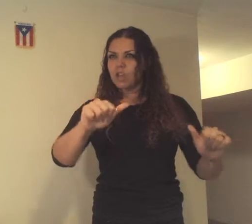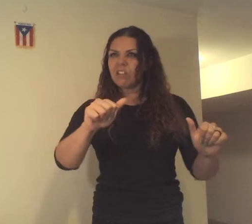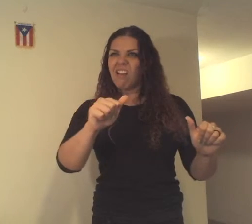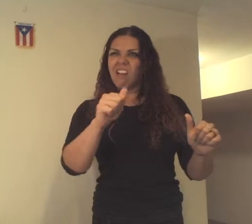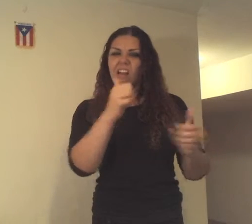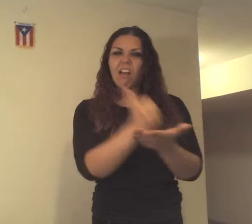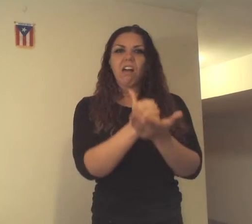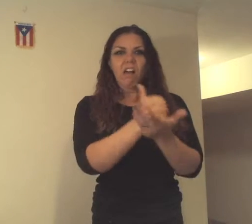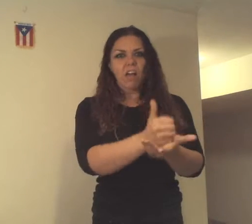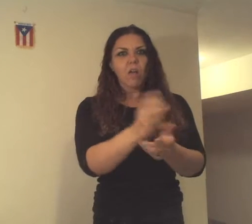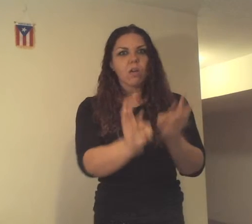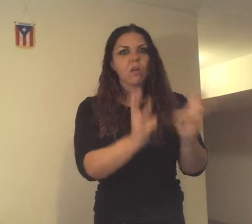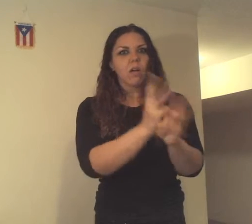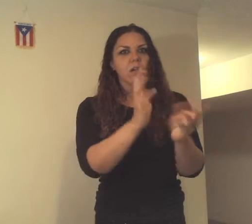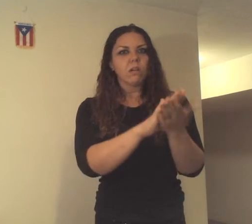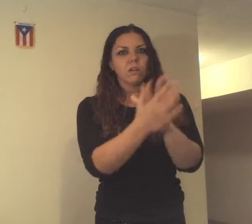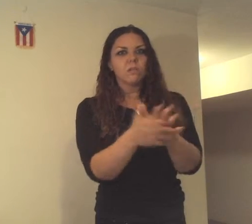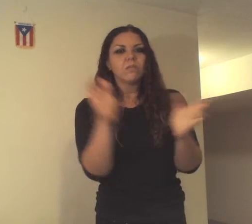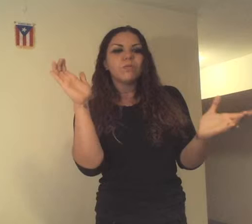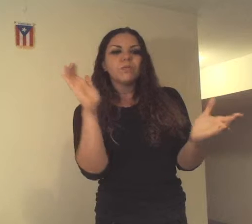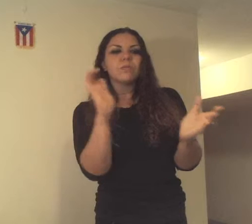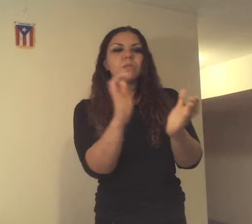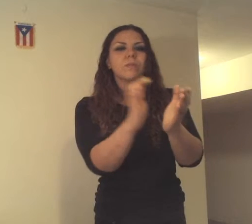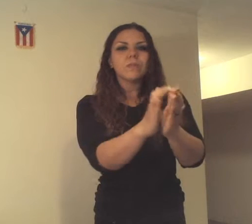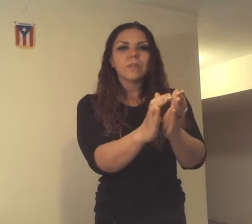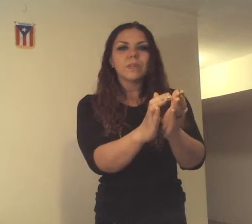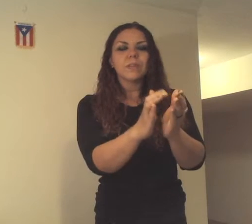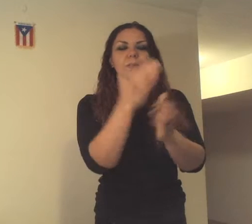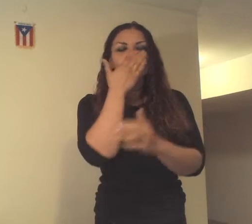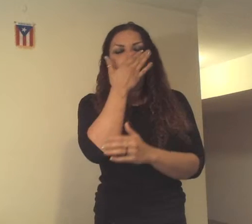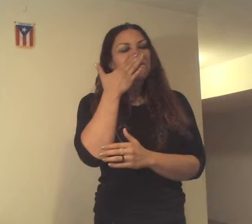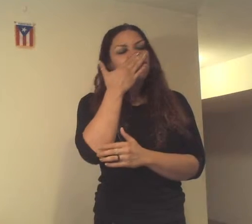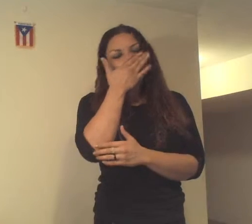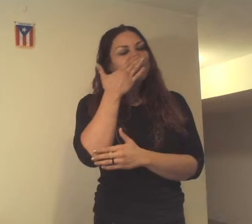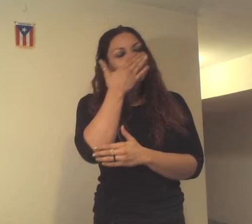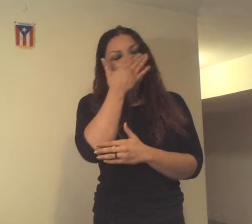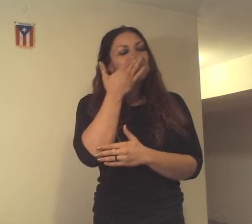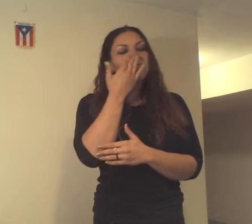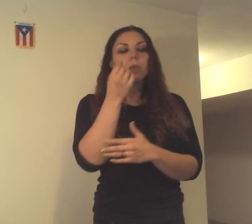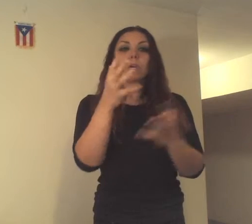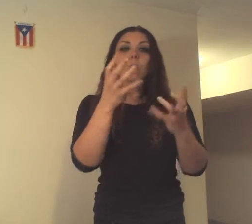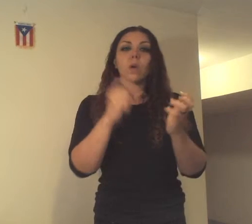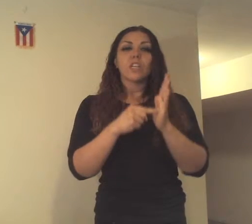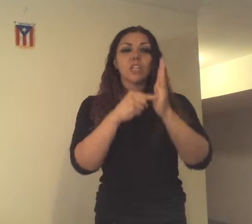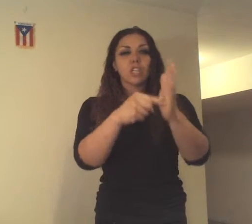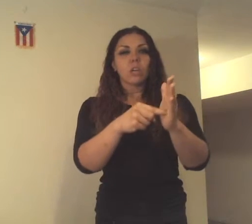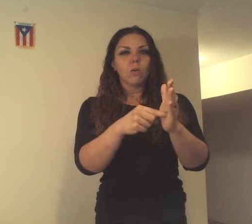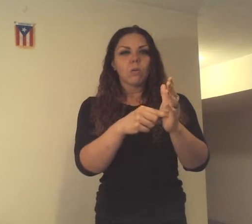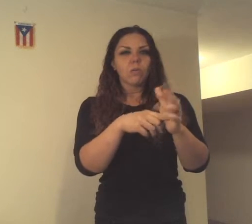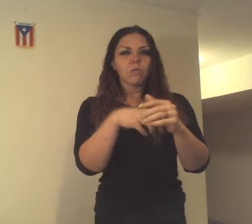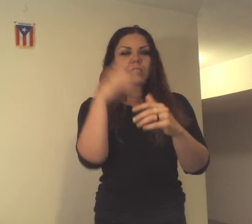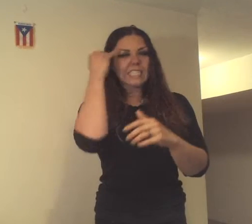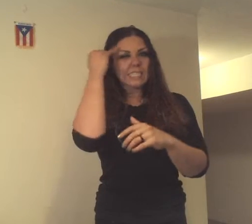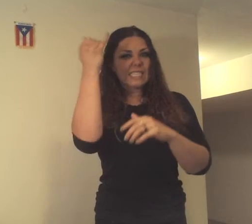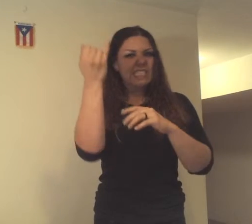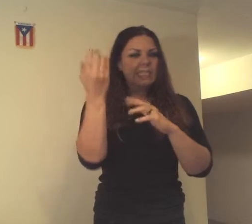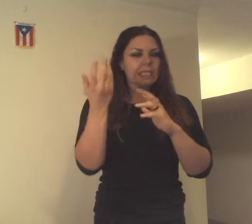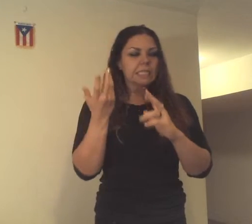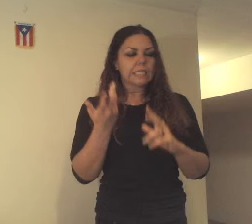show you our prototype of stringing all of these technologies that don't necessarily always talk to each other to become something